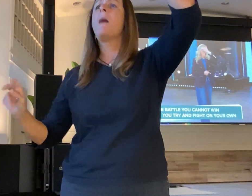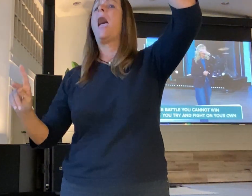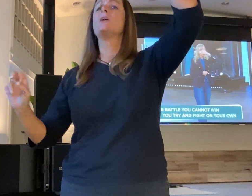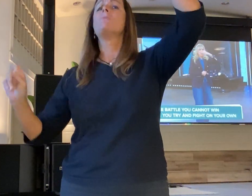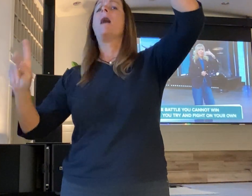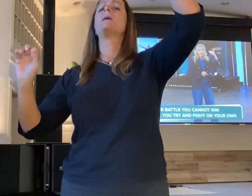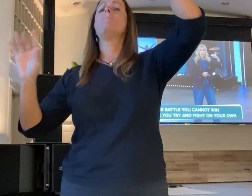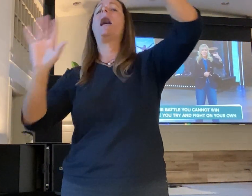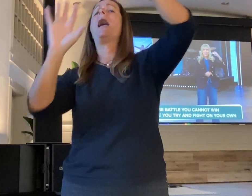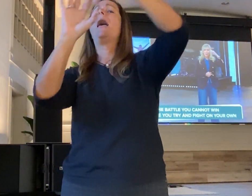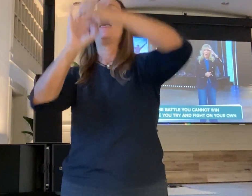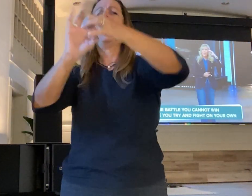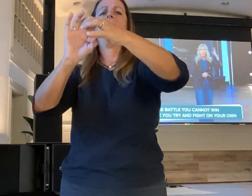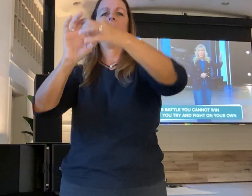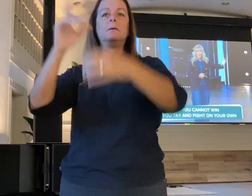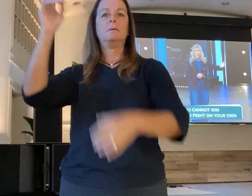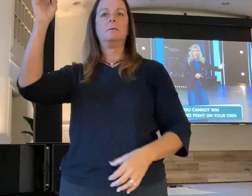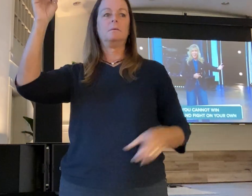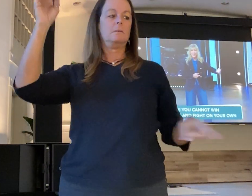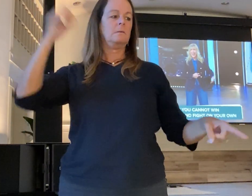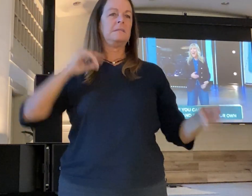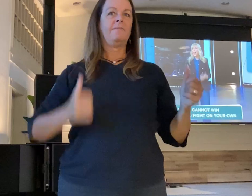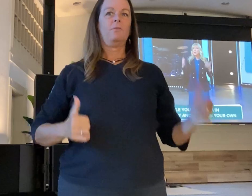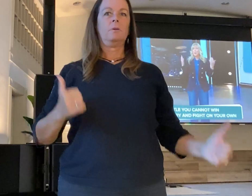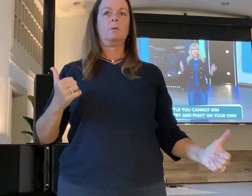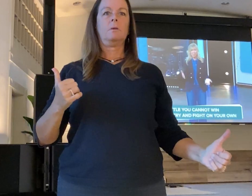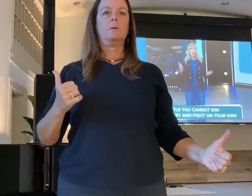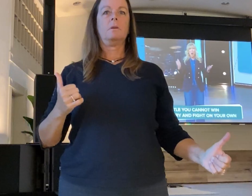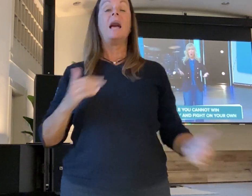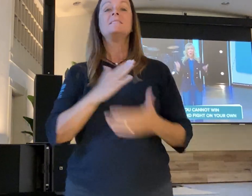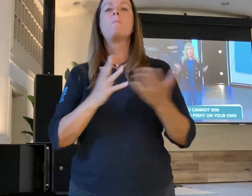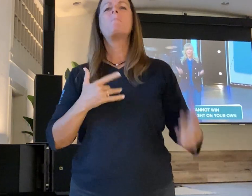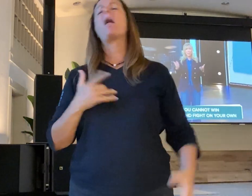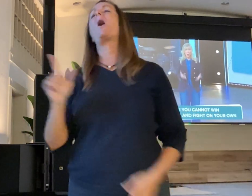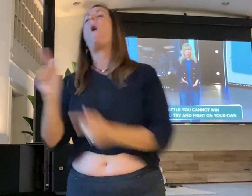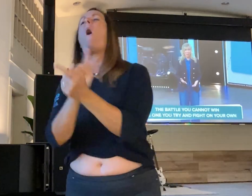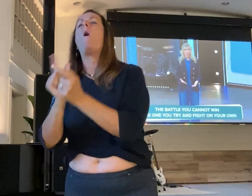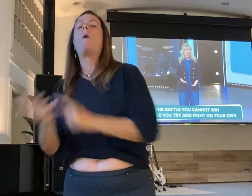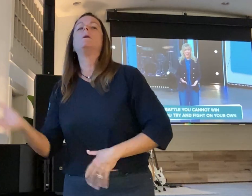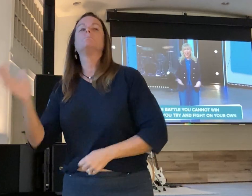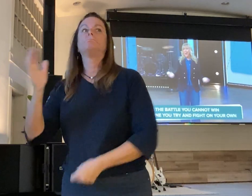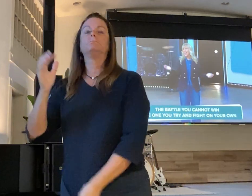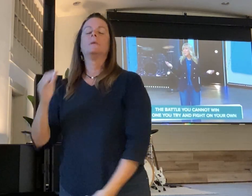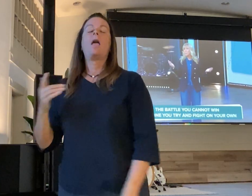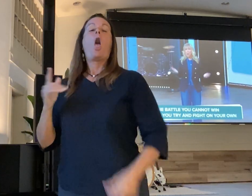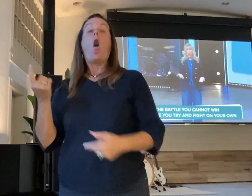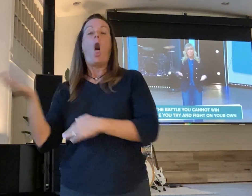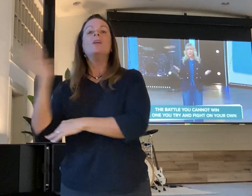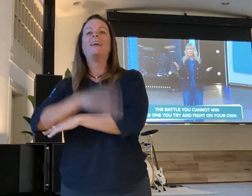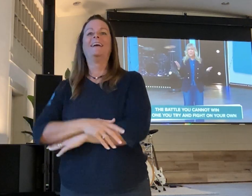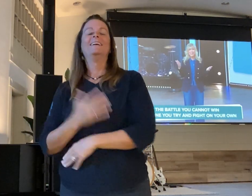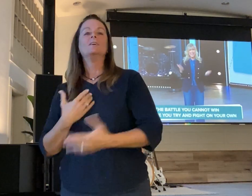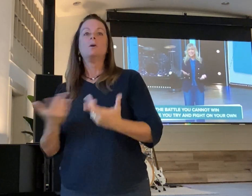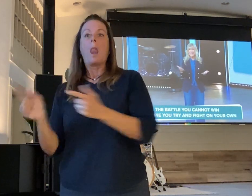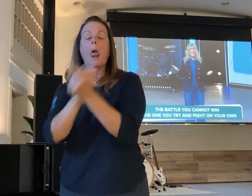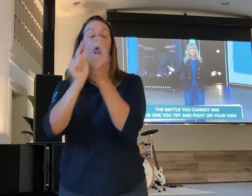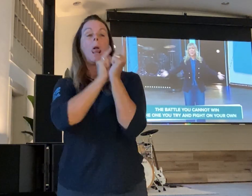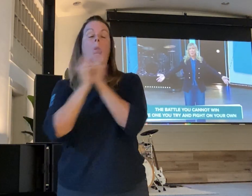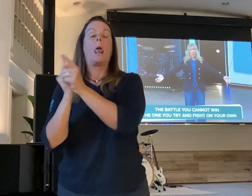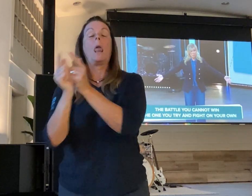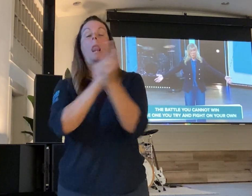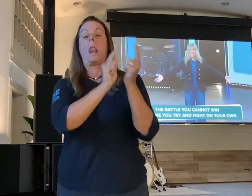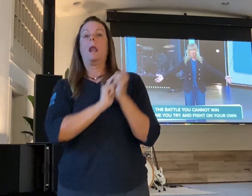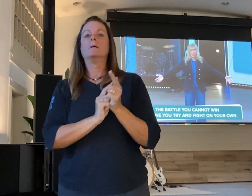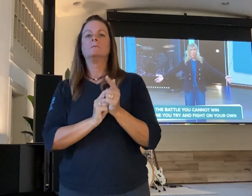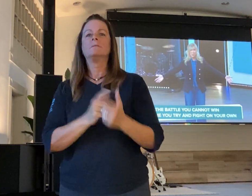you are sitting there thinking, you know, I'm not lonely. Like, I am around people all day long. I am a mom of kids.